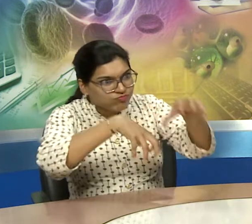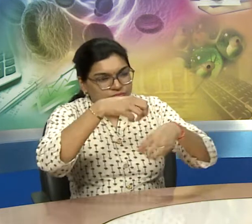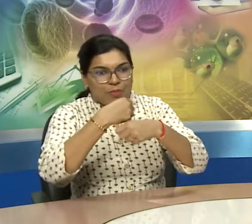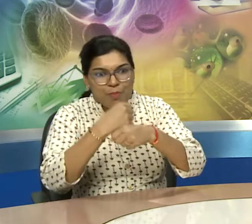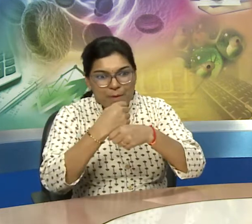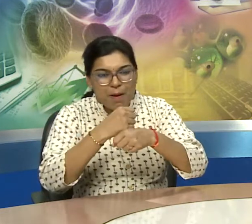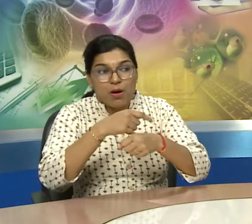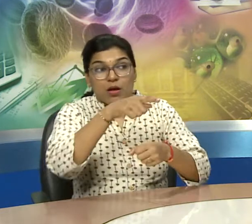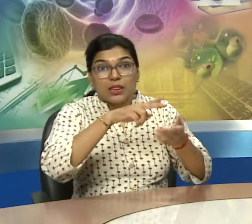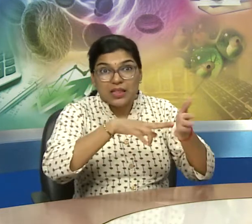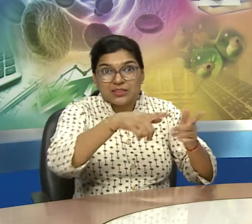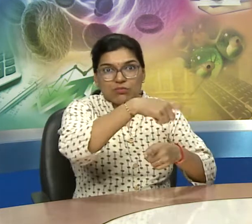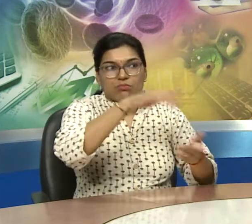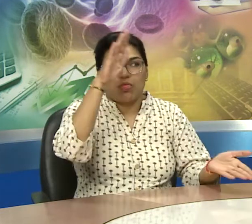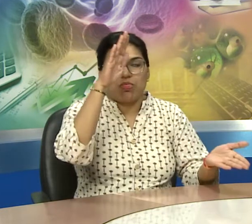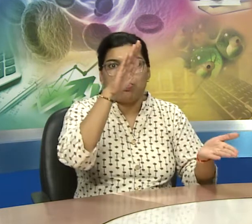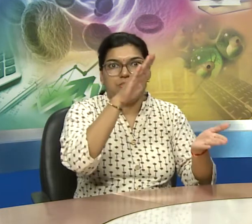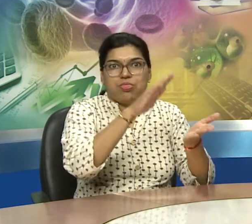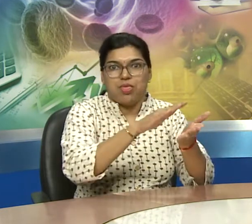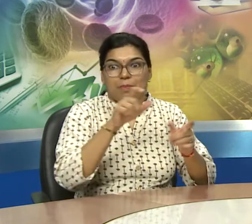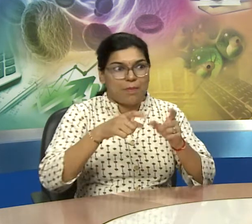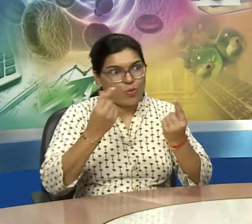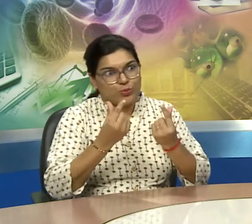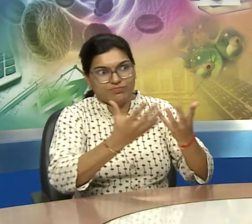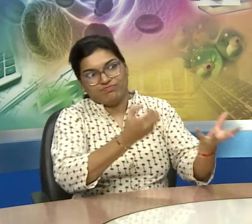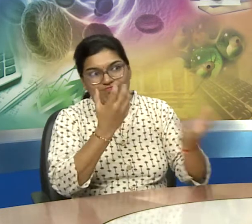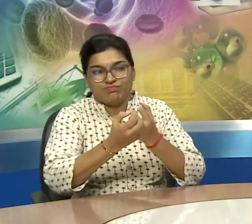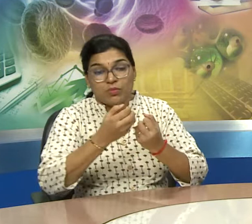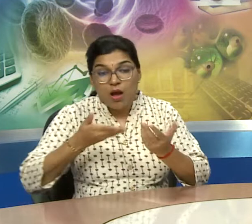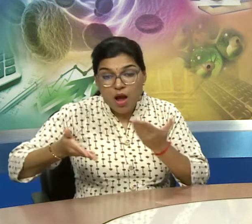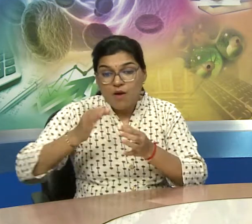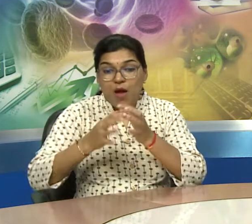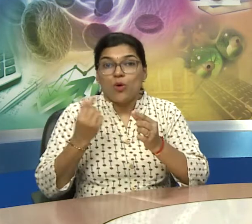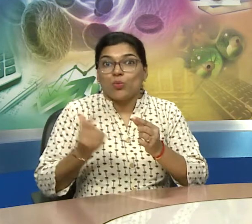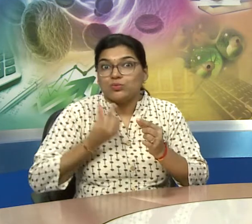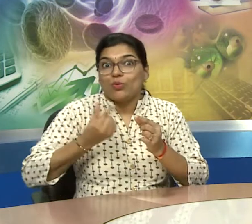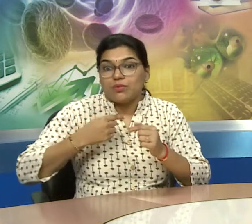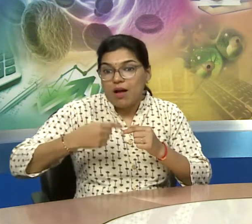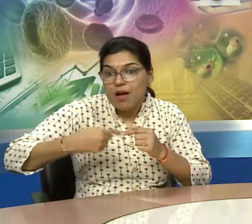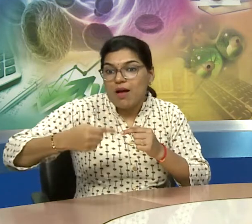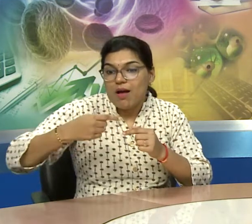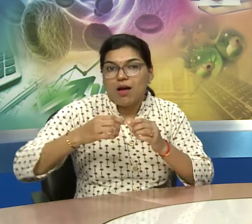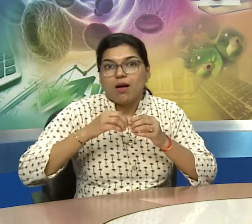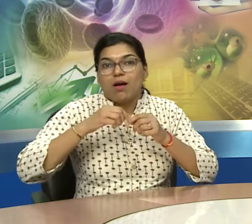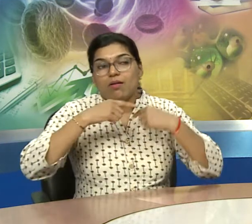Because now the human started gathering more things and taking